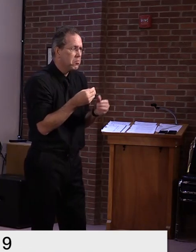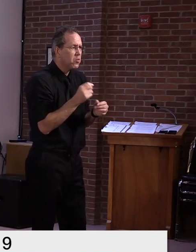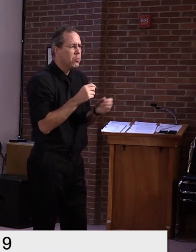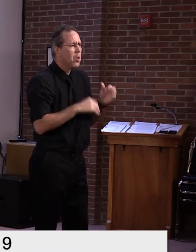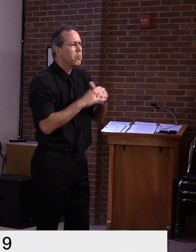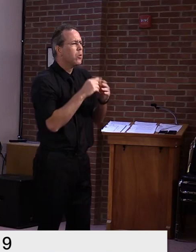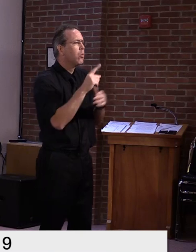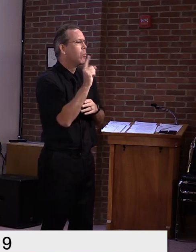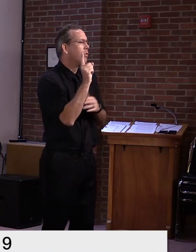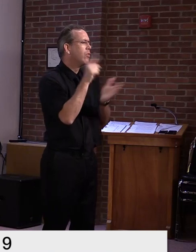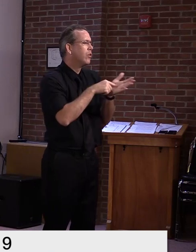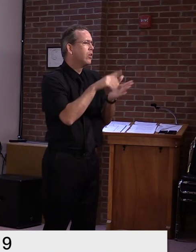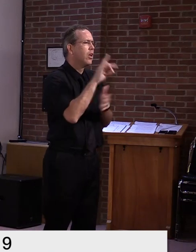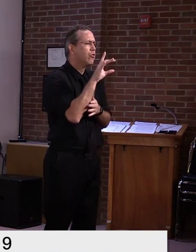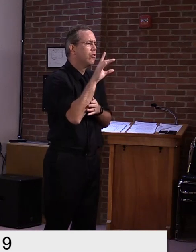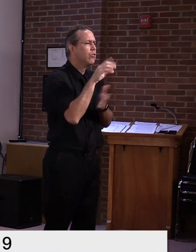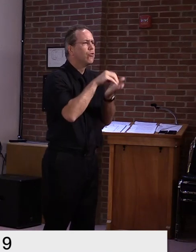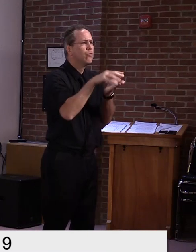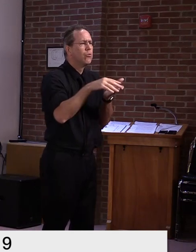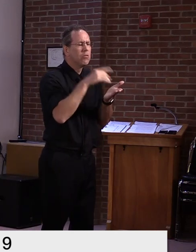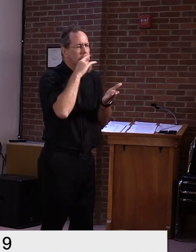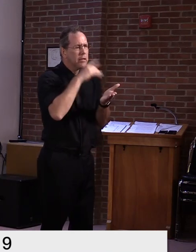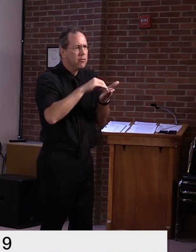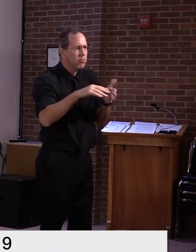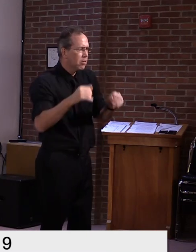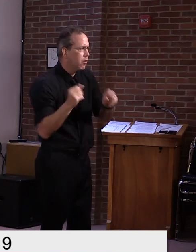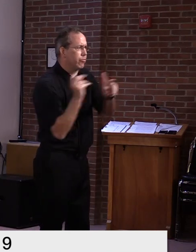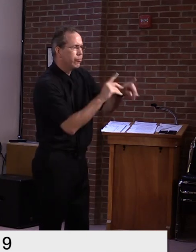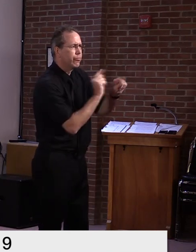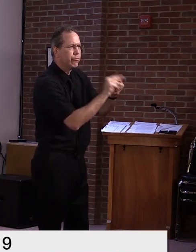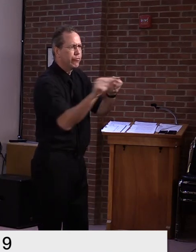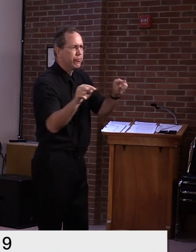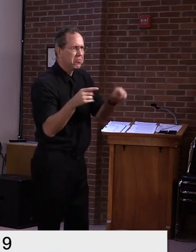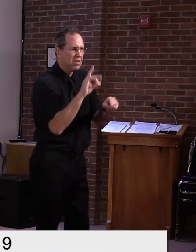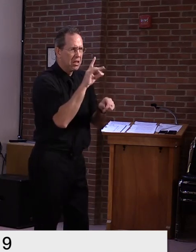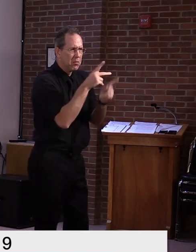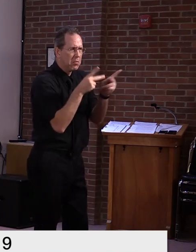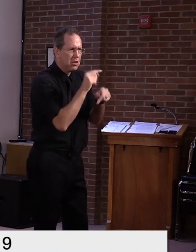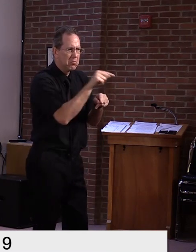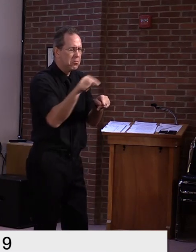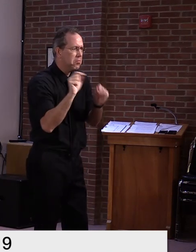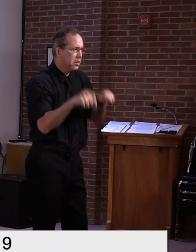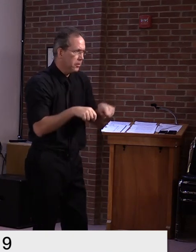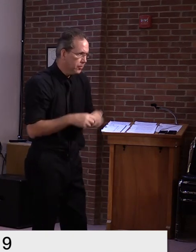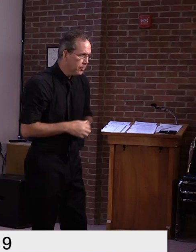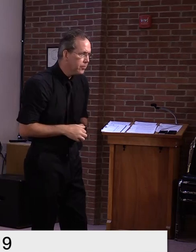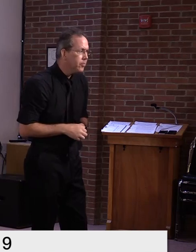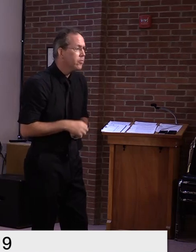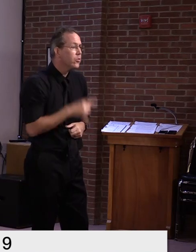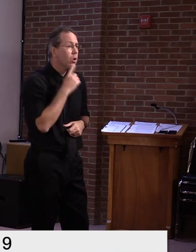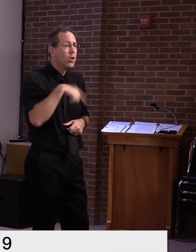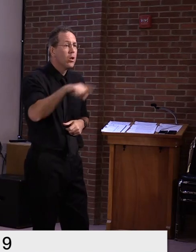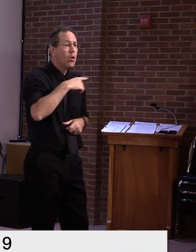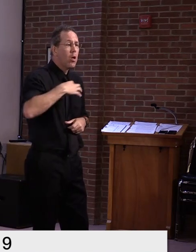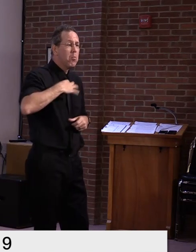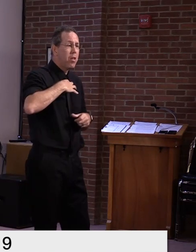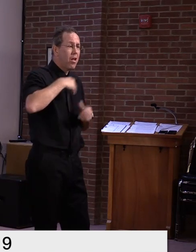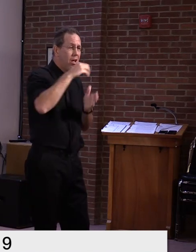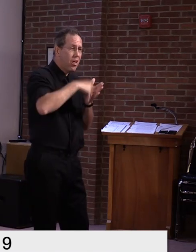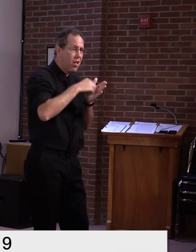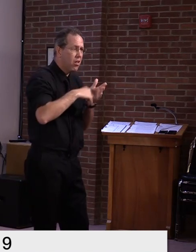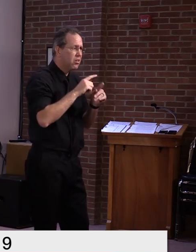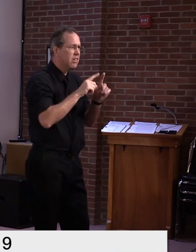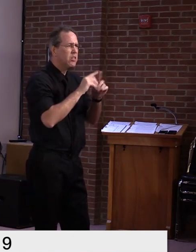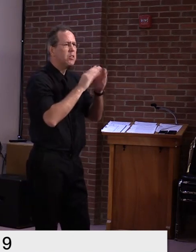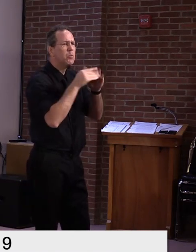care slots. And these inquiries came in from communities across the state and